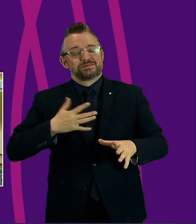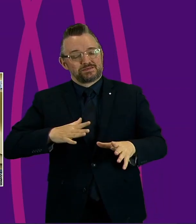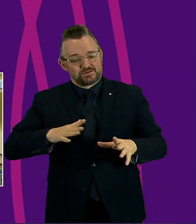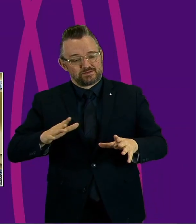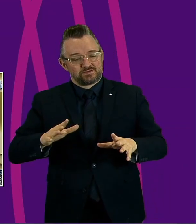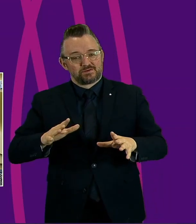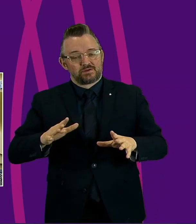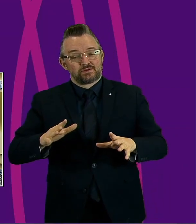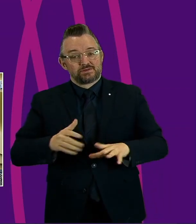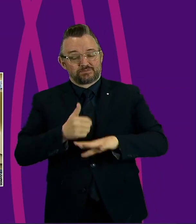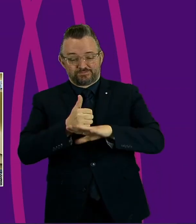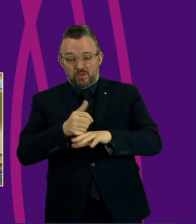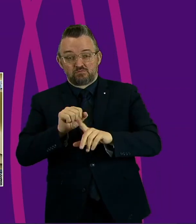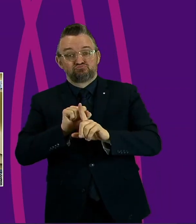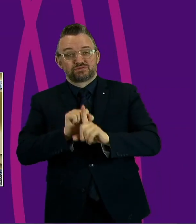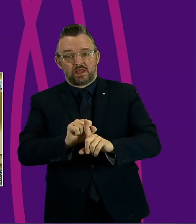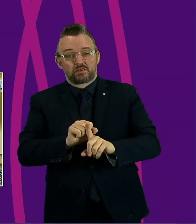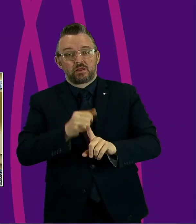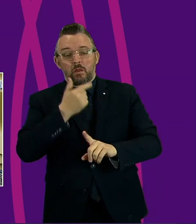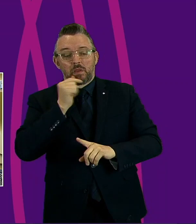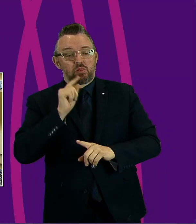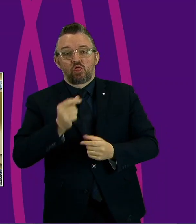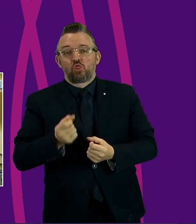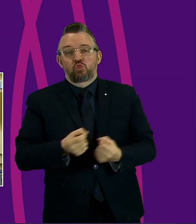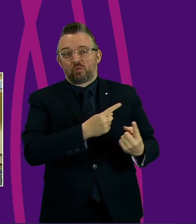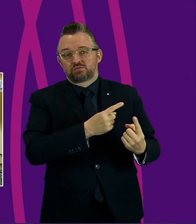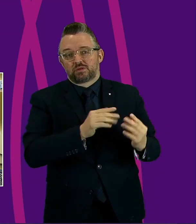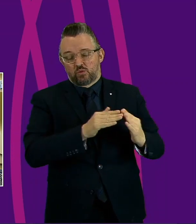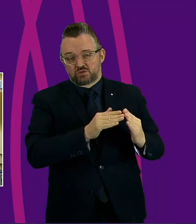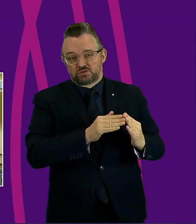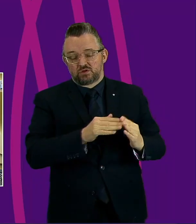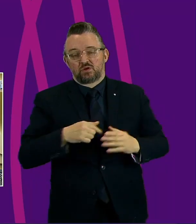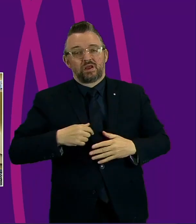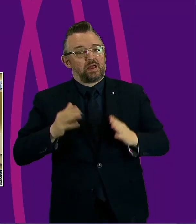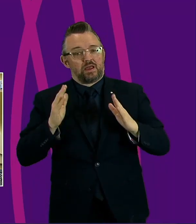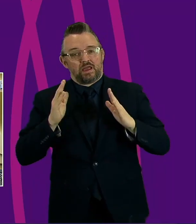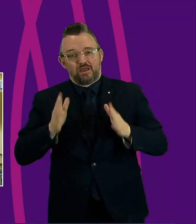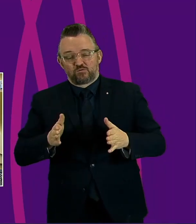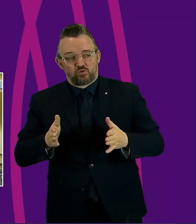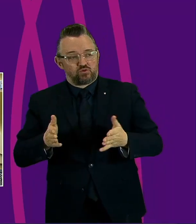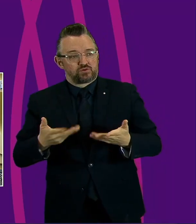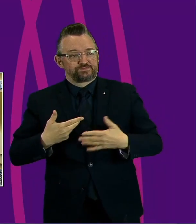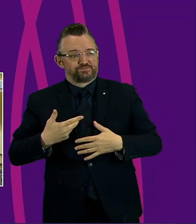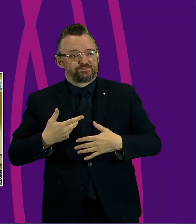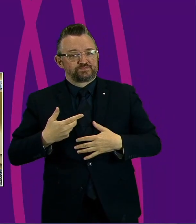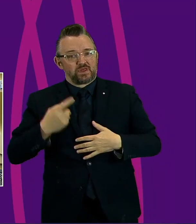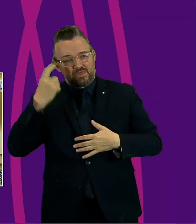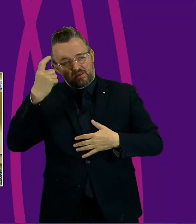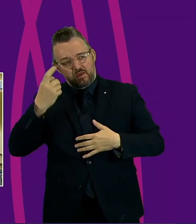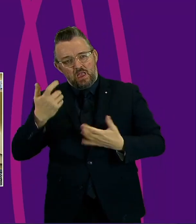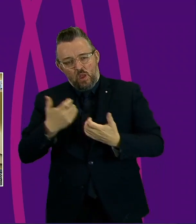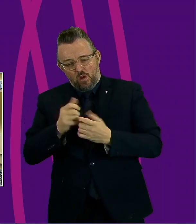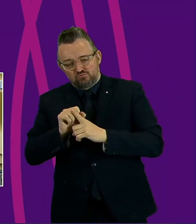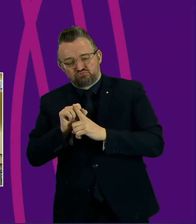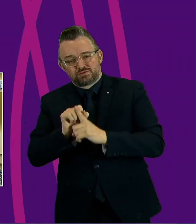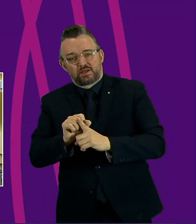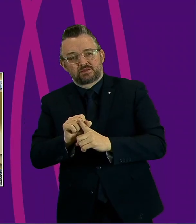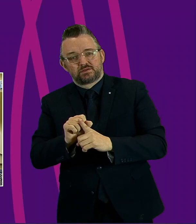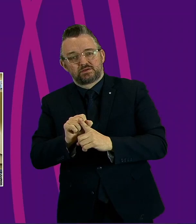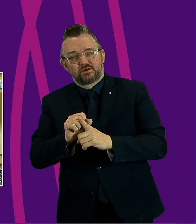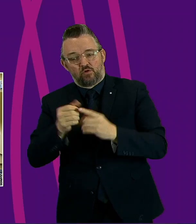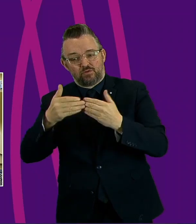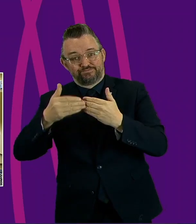the protection against eviction, as we move into a different phase, we will have to consider what protections are appropriate for a